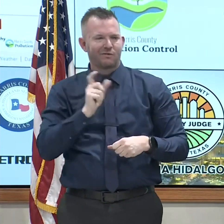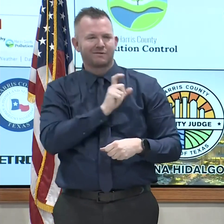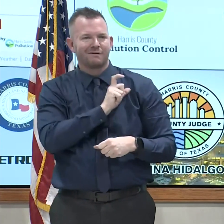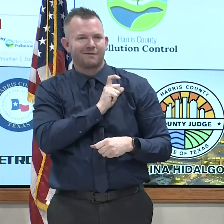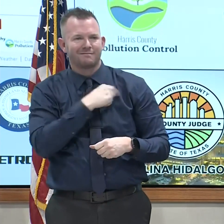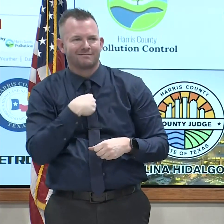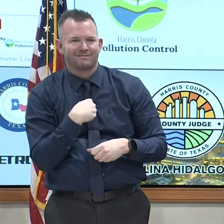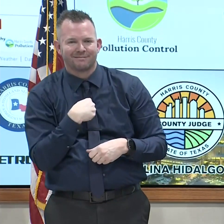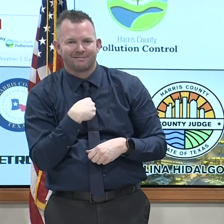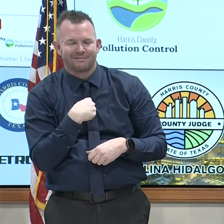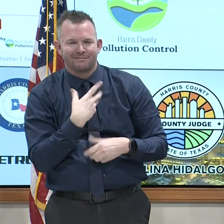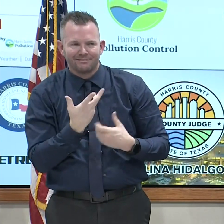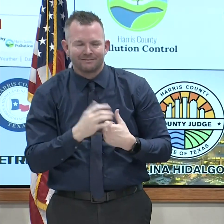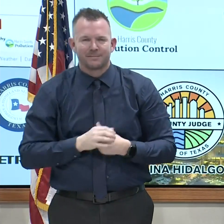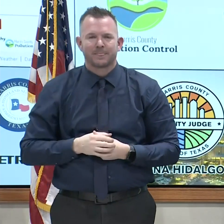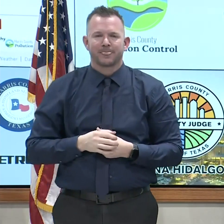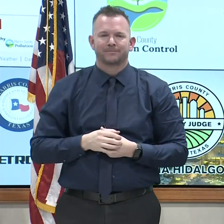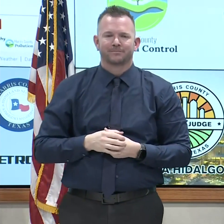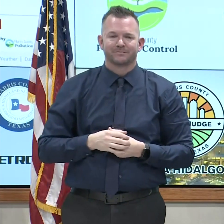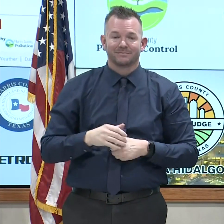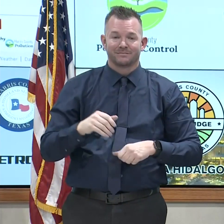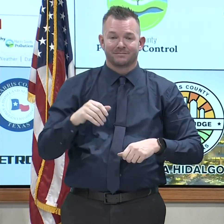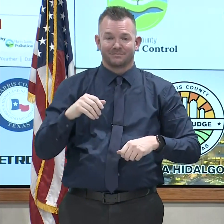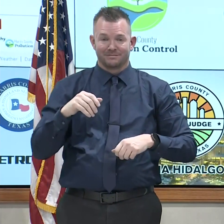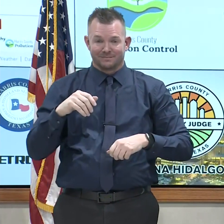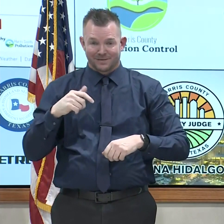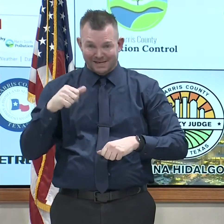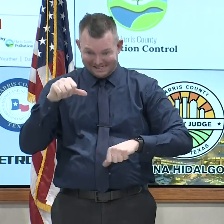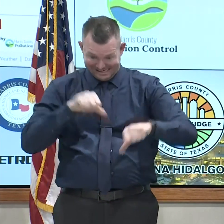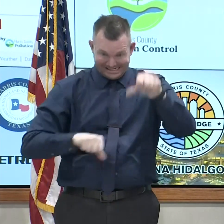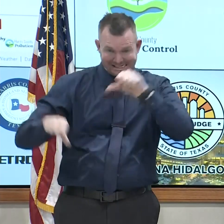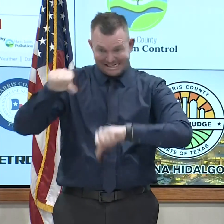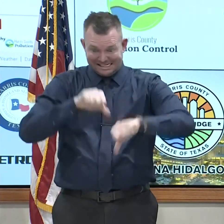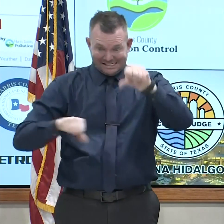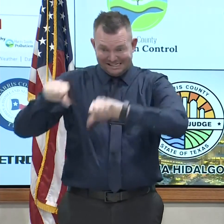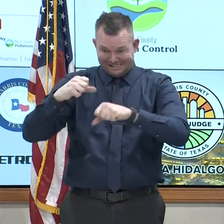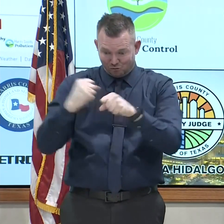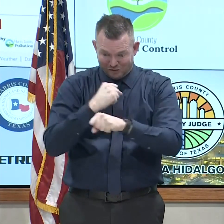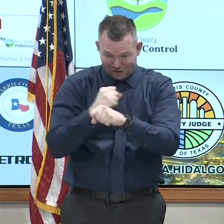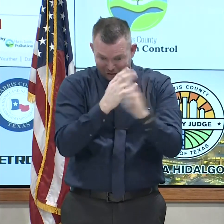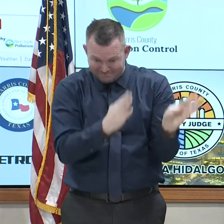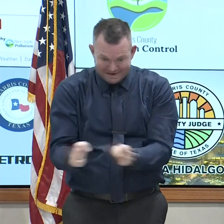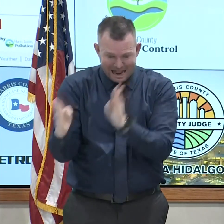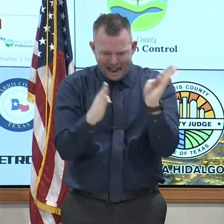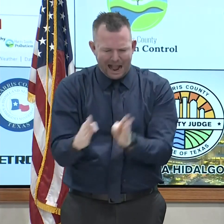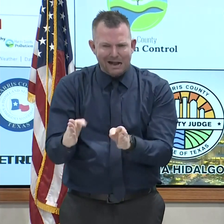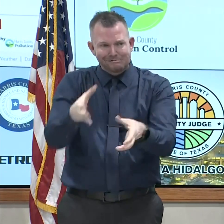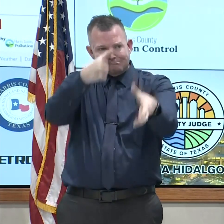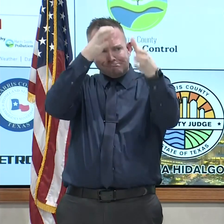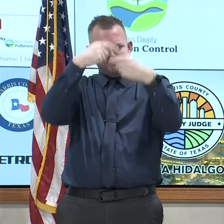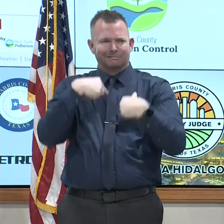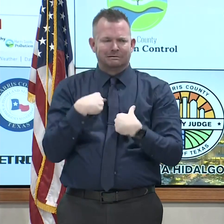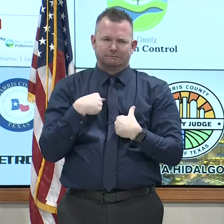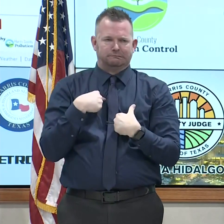Science isn't necessarily my strong suit, but bringing people together,